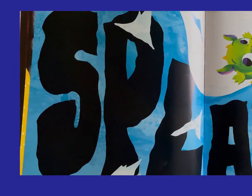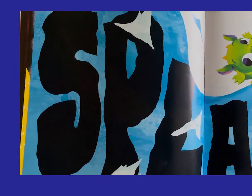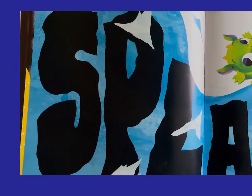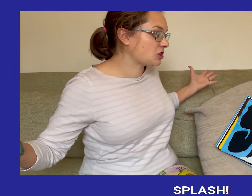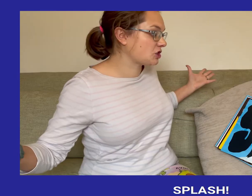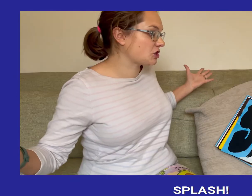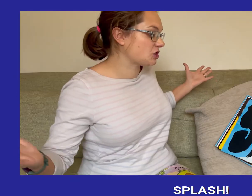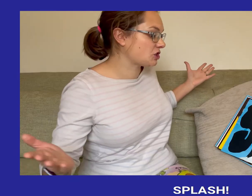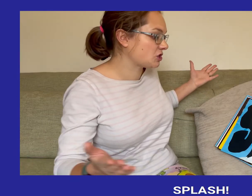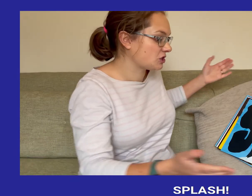splash.